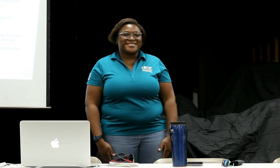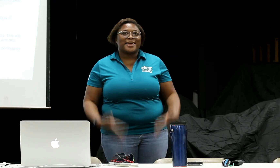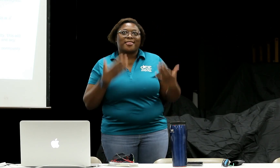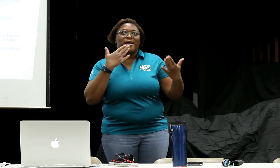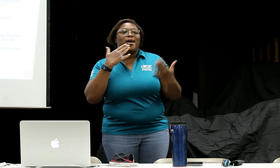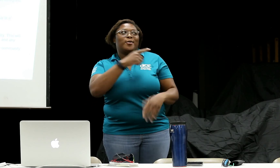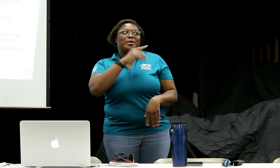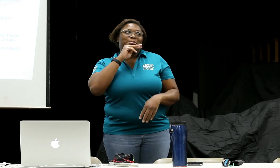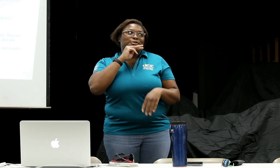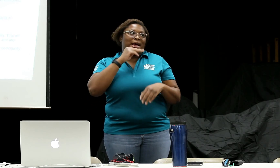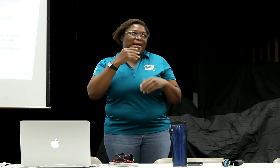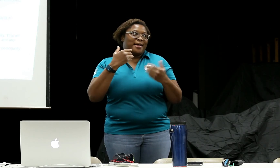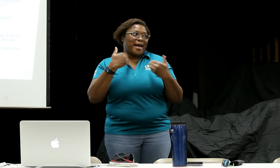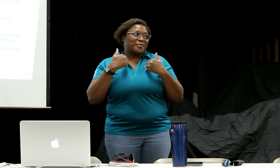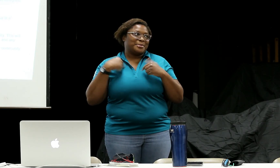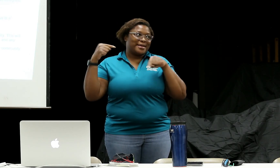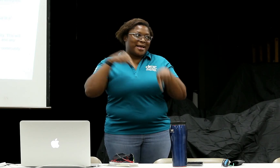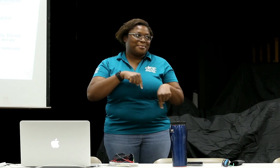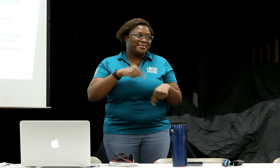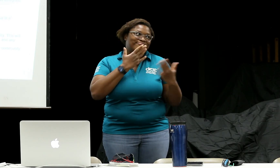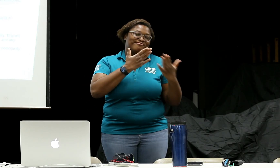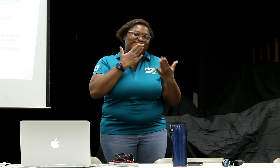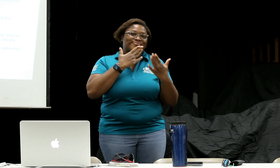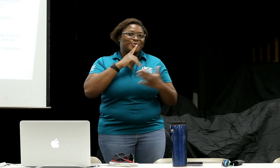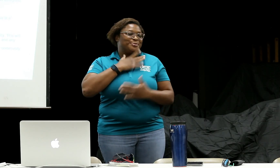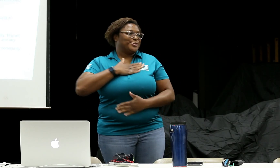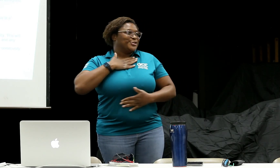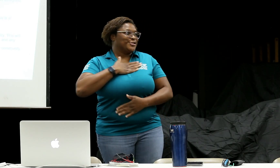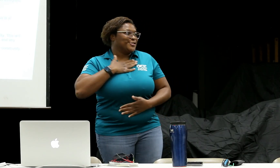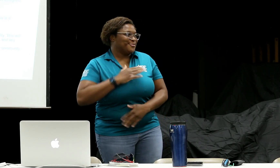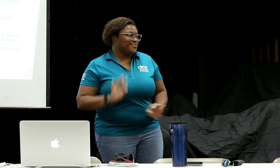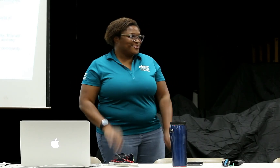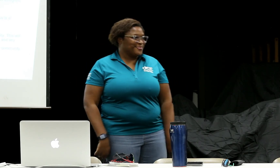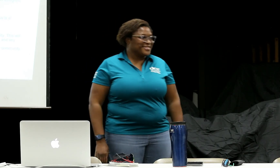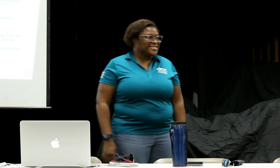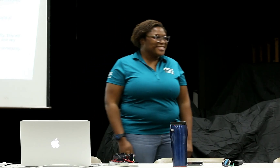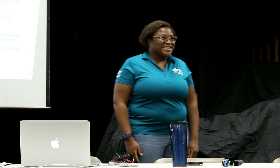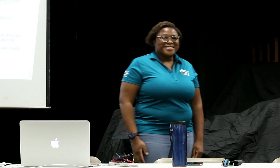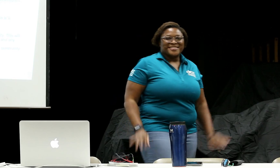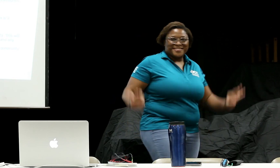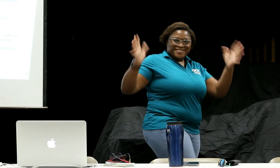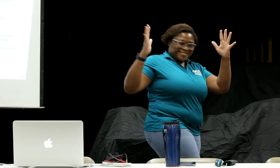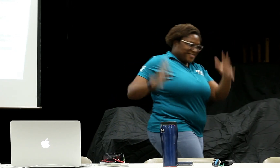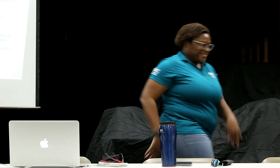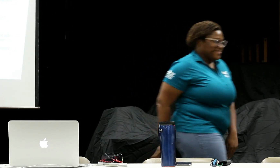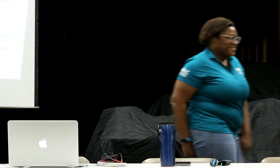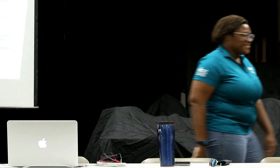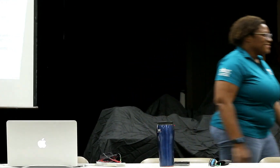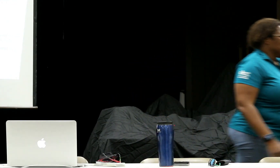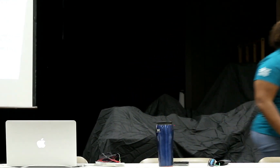ADA workshop to talk more about VRI, and we will be able to, they'll share more information this